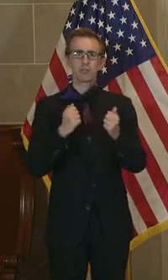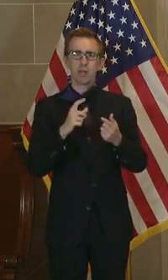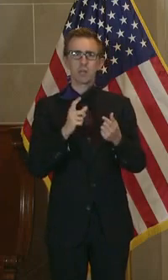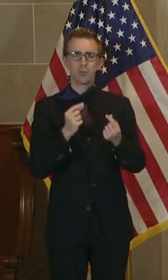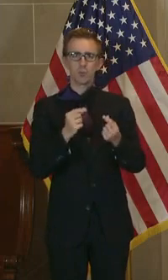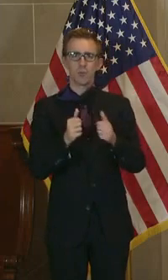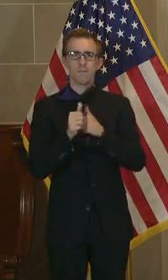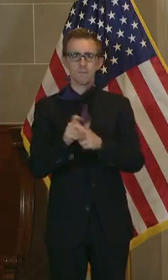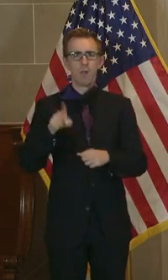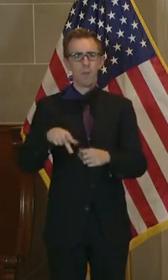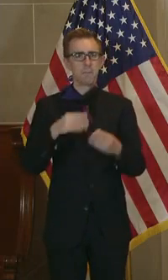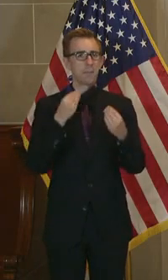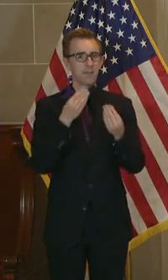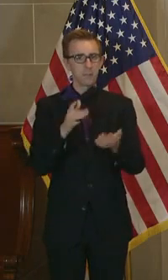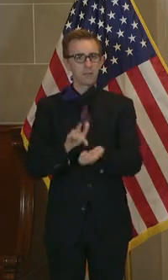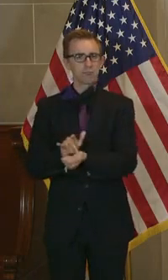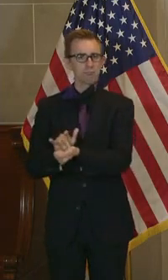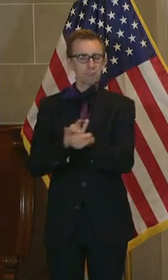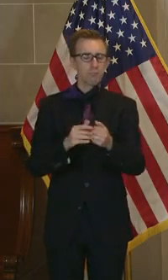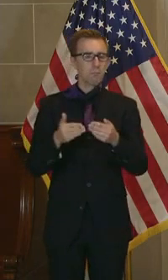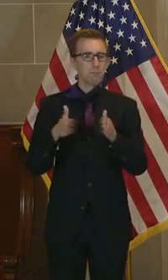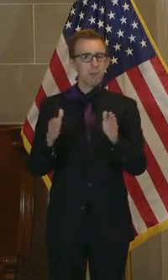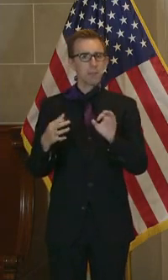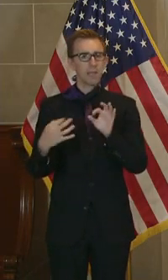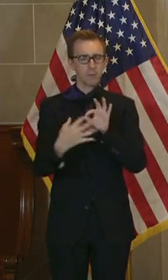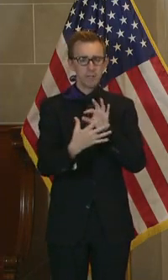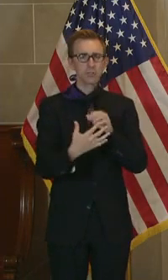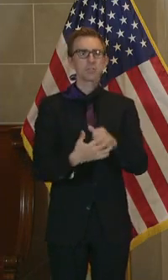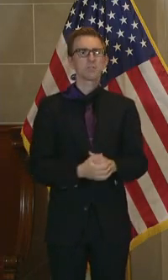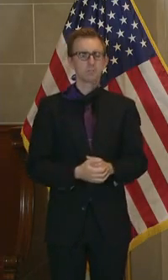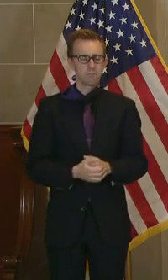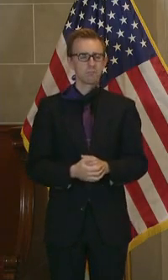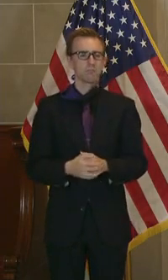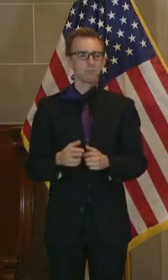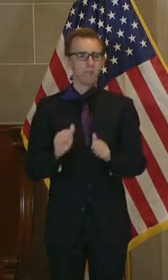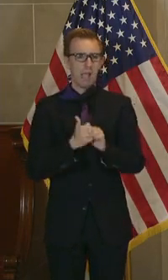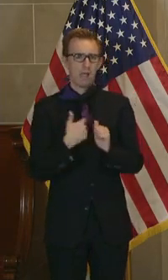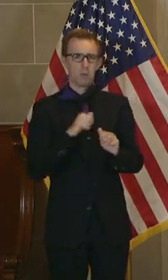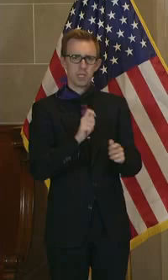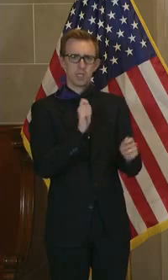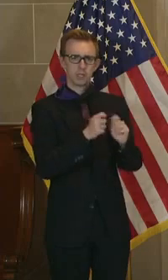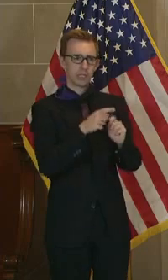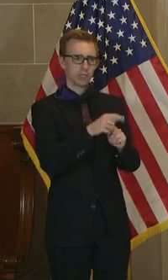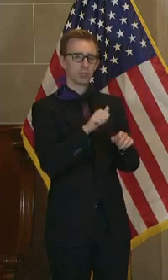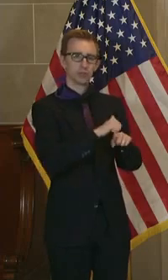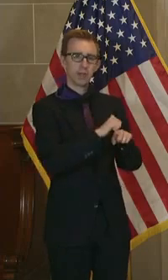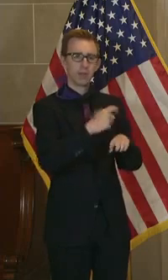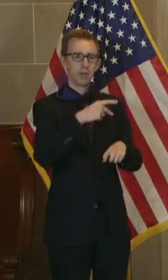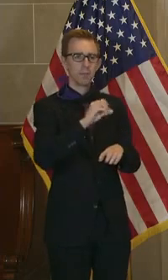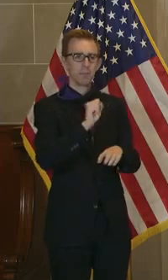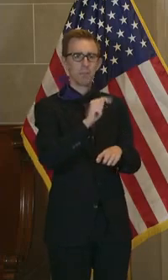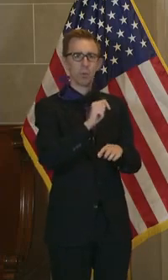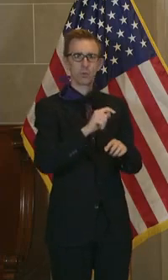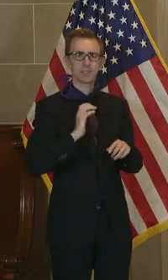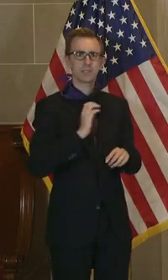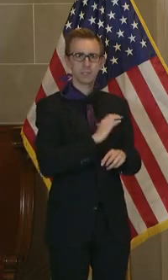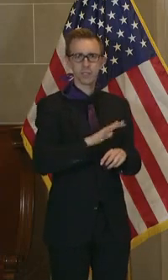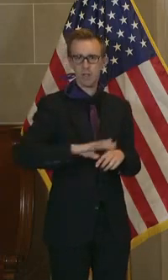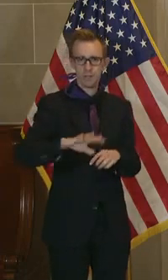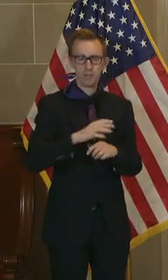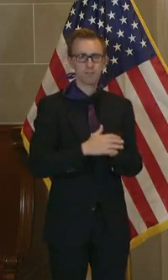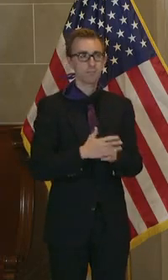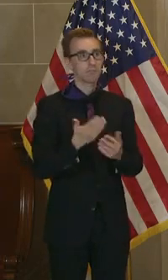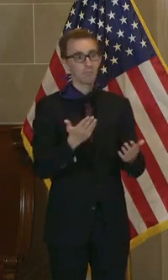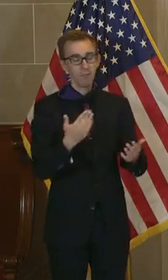follow-up to get some information, some public input into that to see what changes we can make through the training and through the Post Commission that's out there. Now, keep